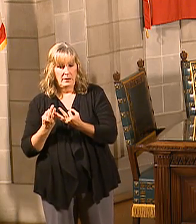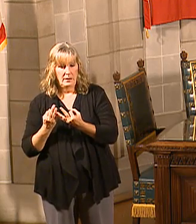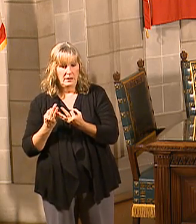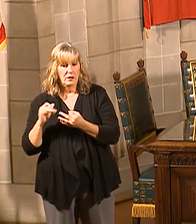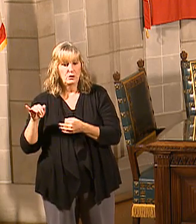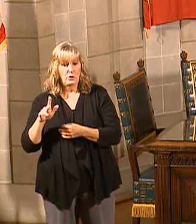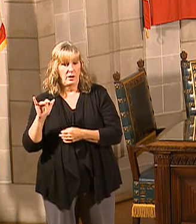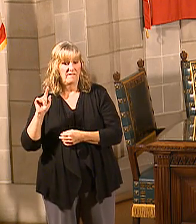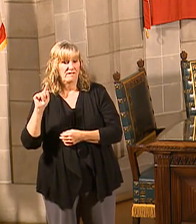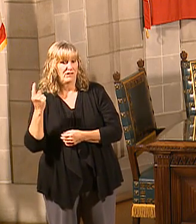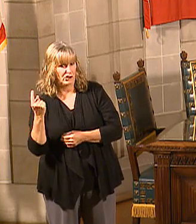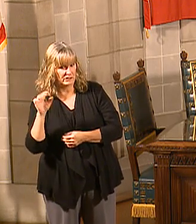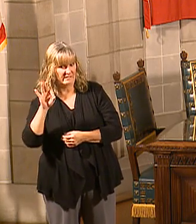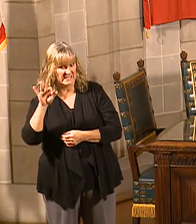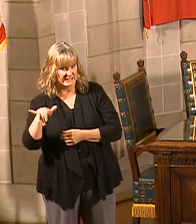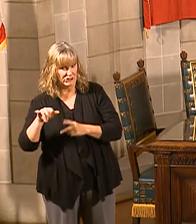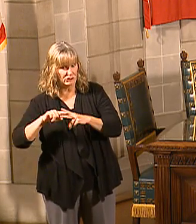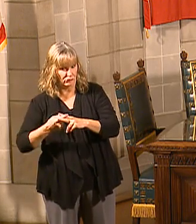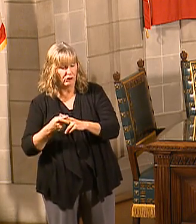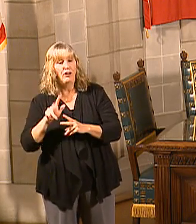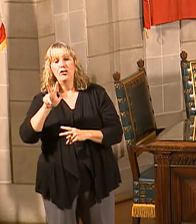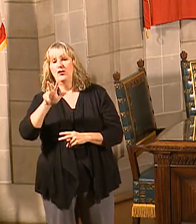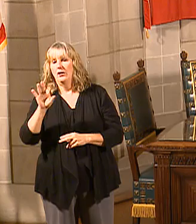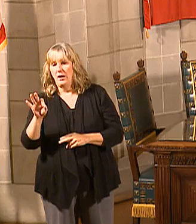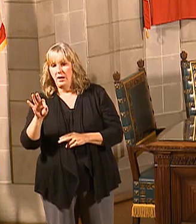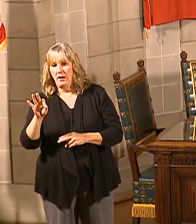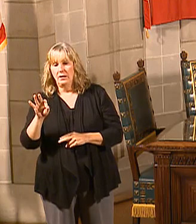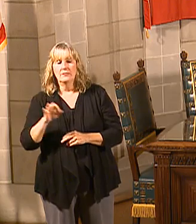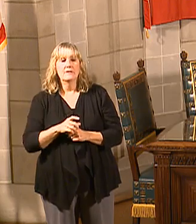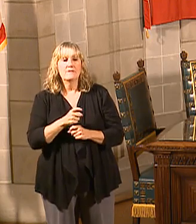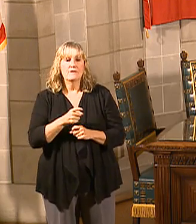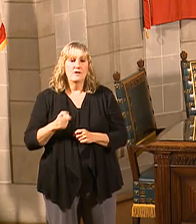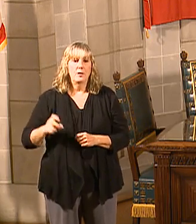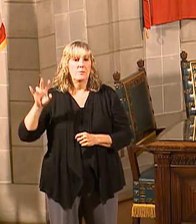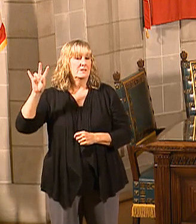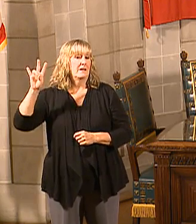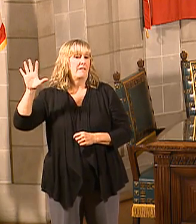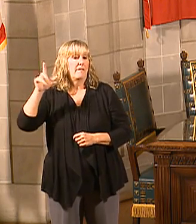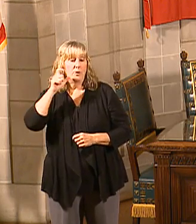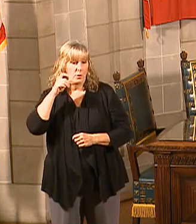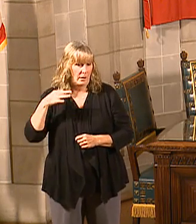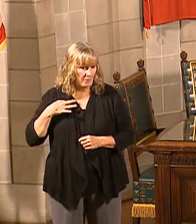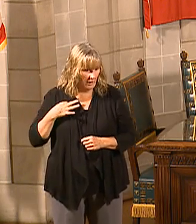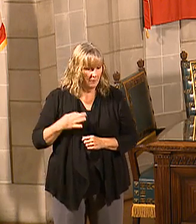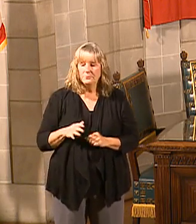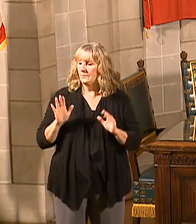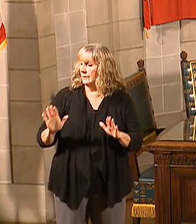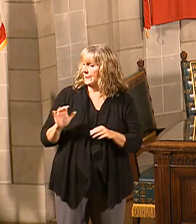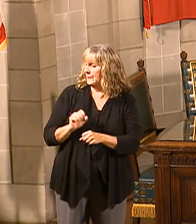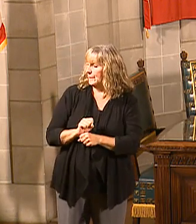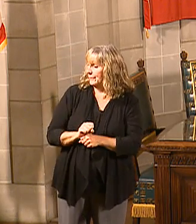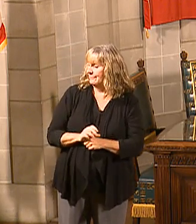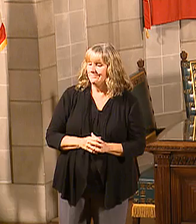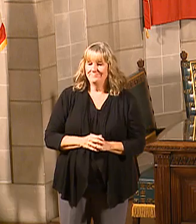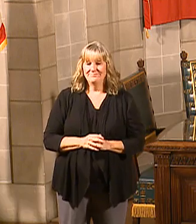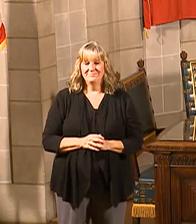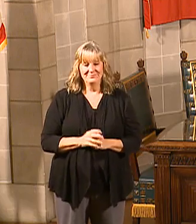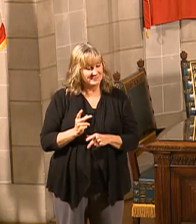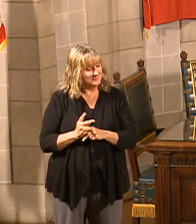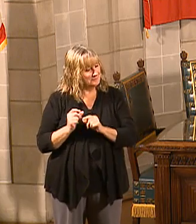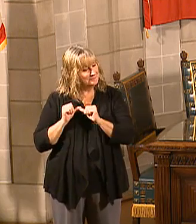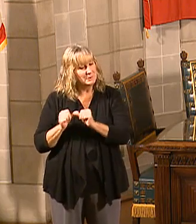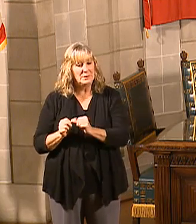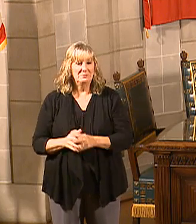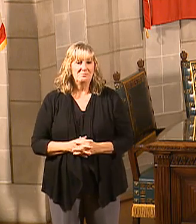July 1st, it's been 39 families out of the 75 that have applied. So great work, Stephanie and April,